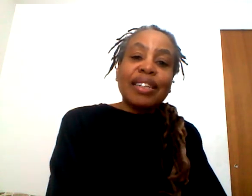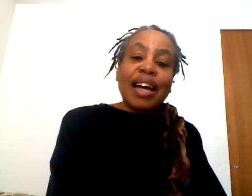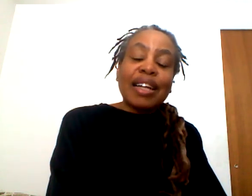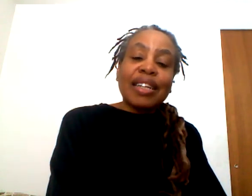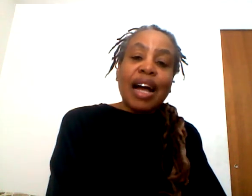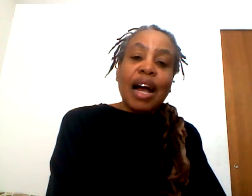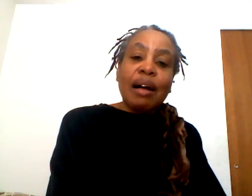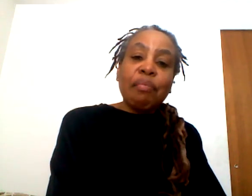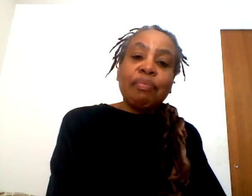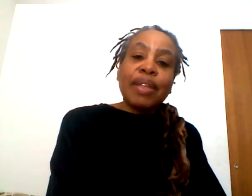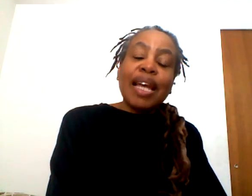carralaficklin.com.